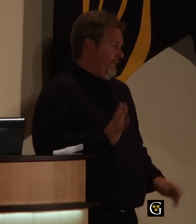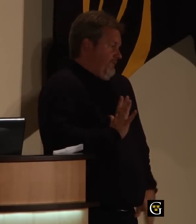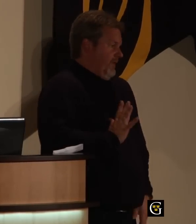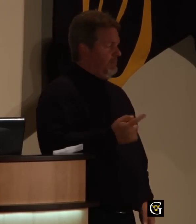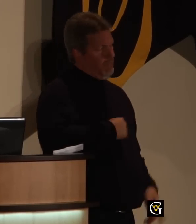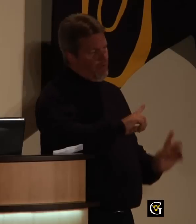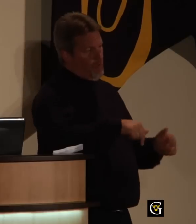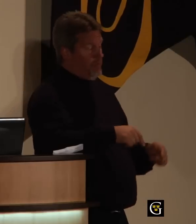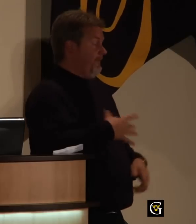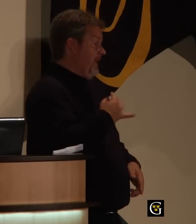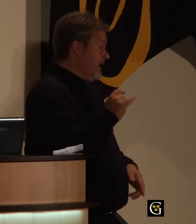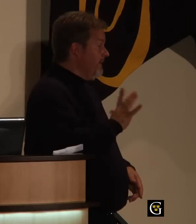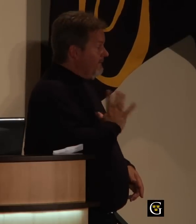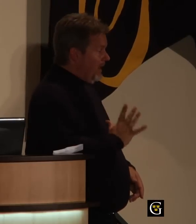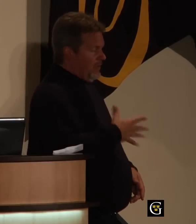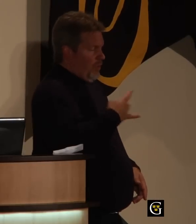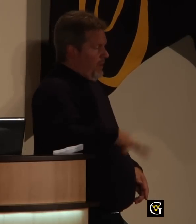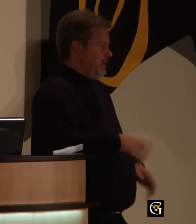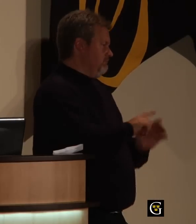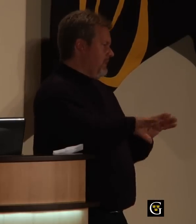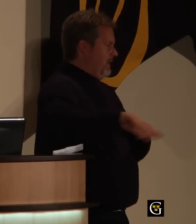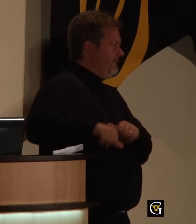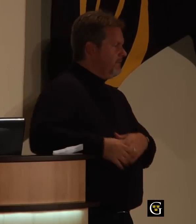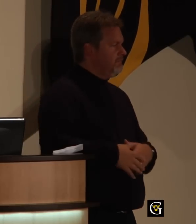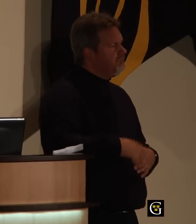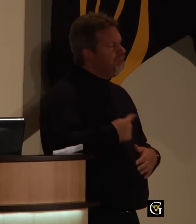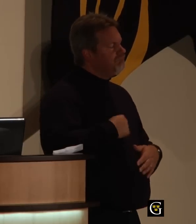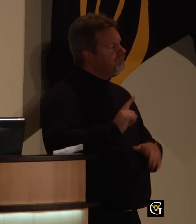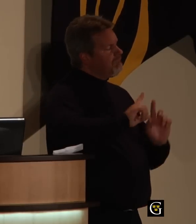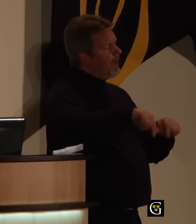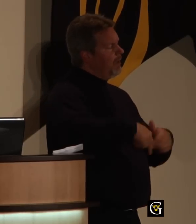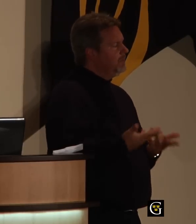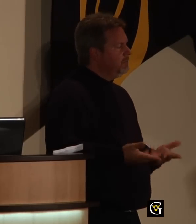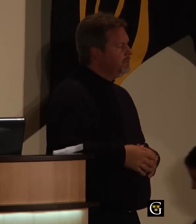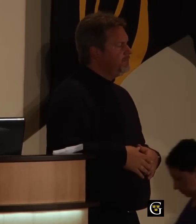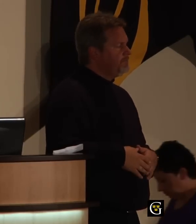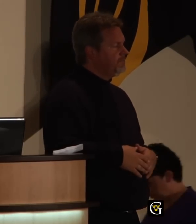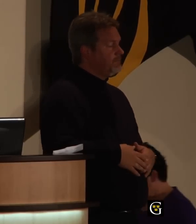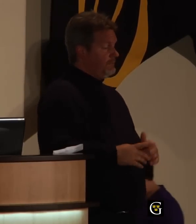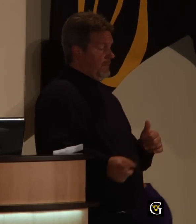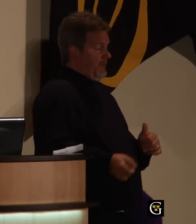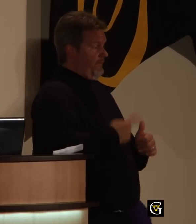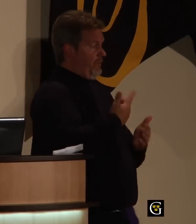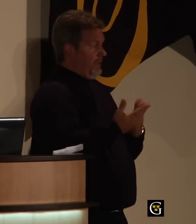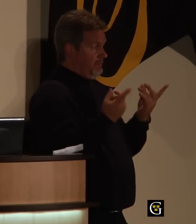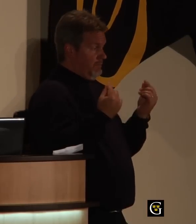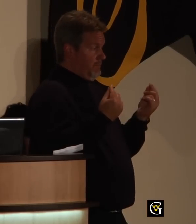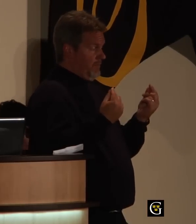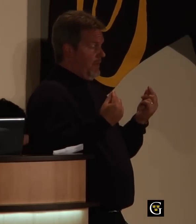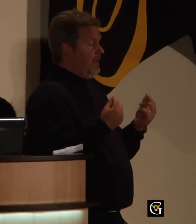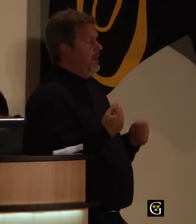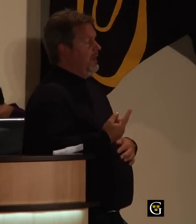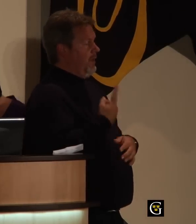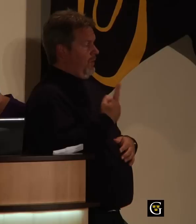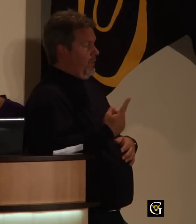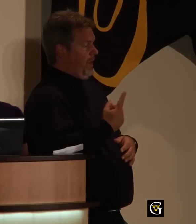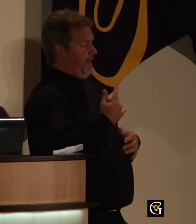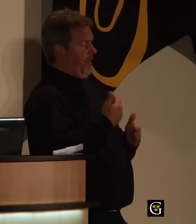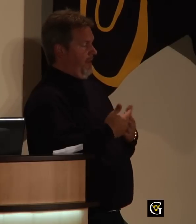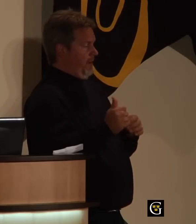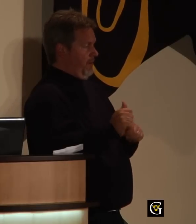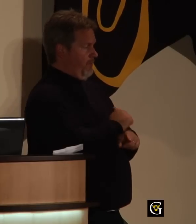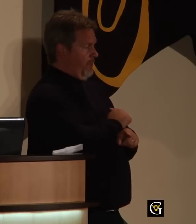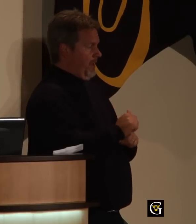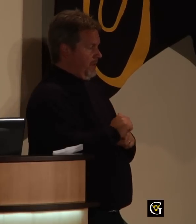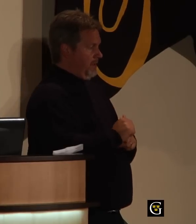it, I can leave. So I went. And one of the first things we did was an exercise where we sat down